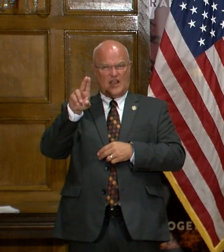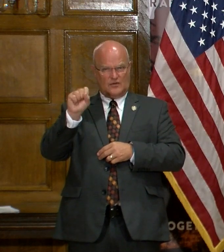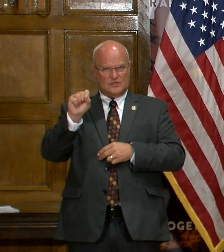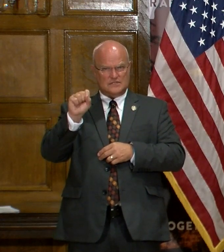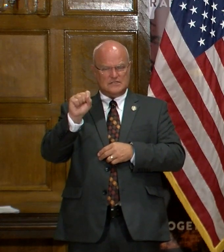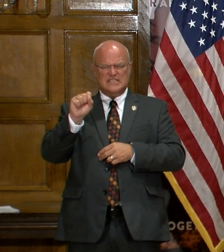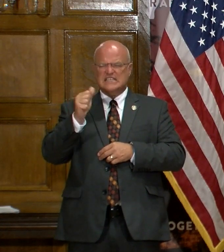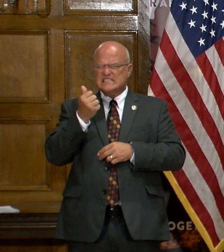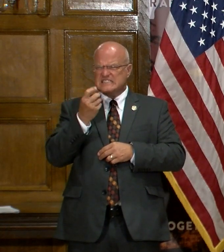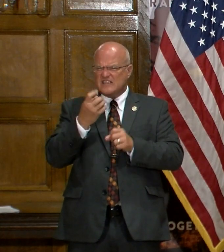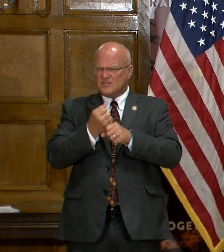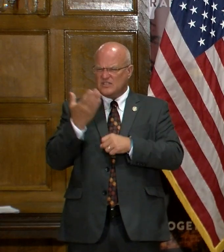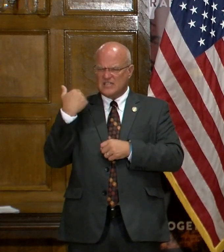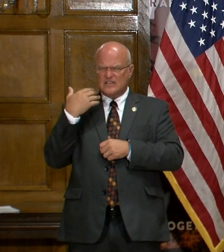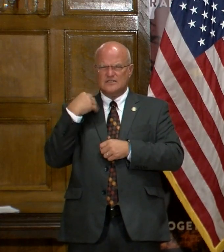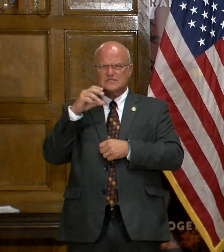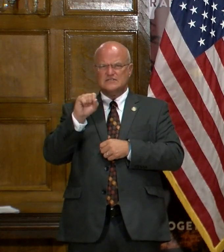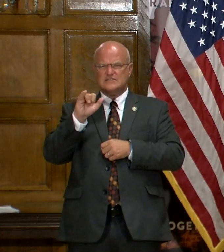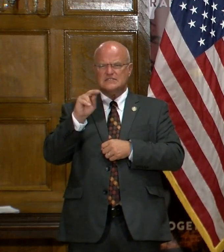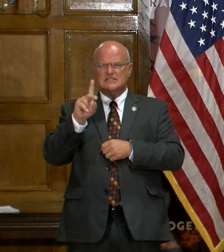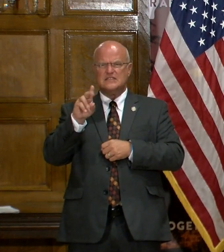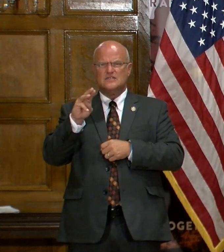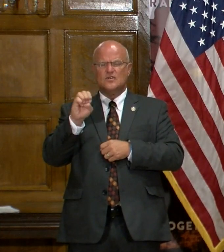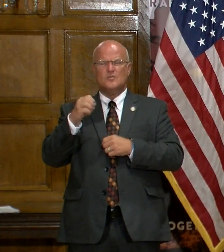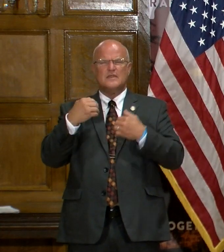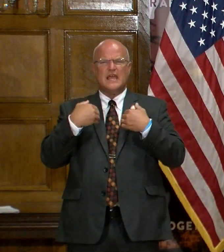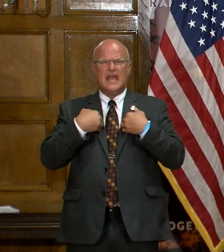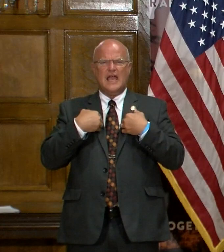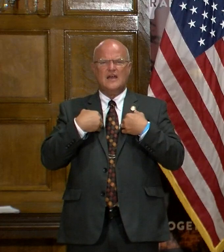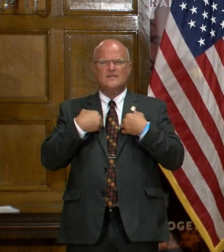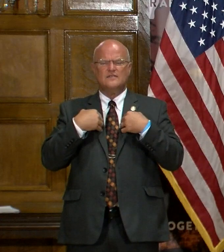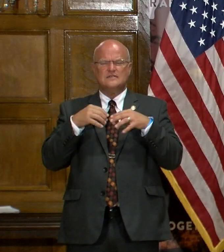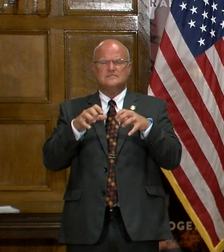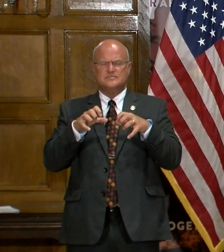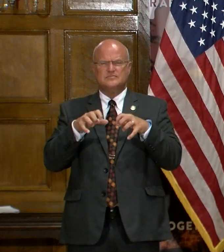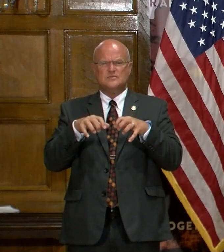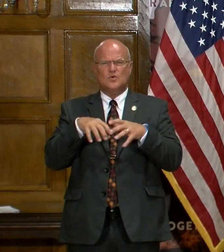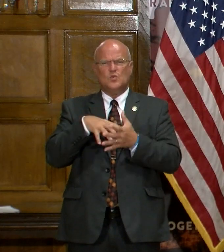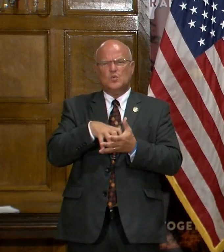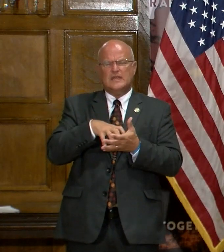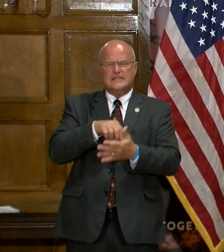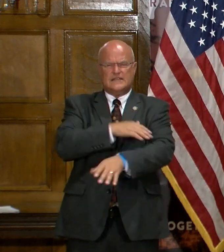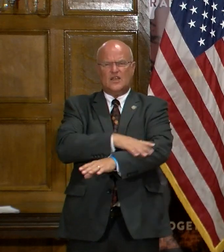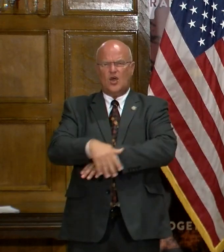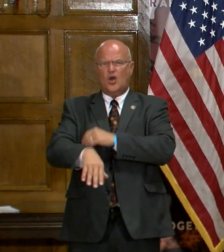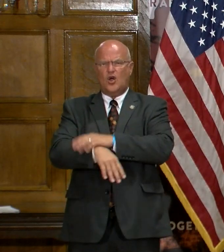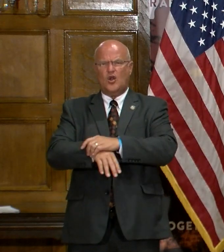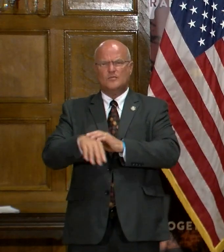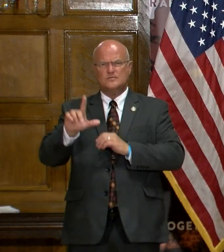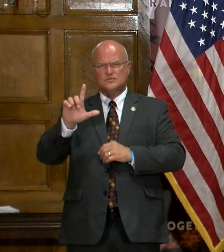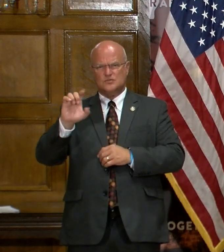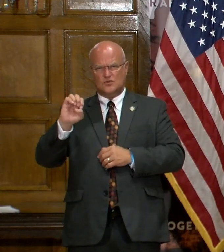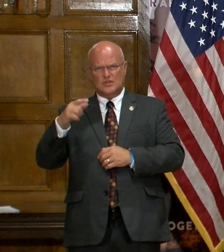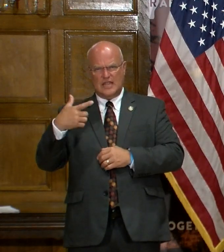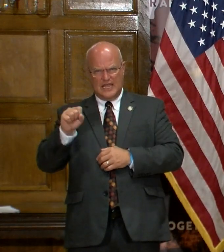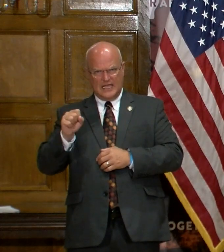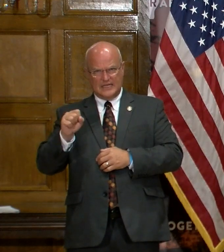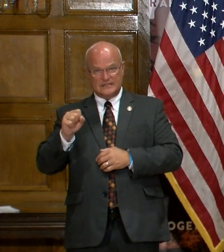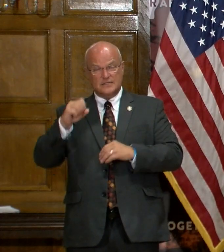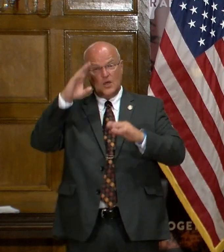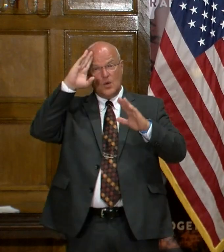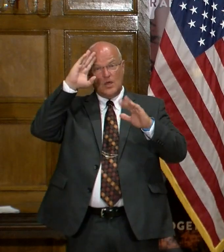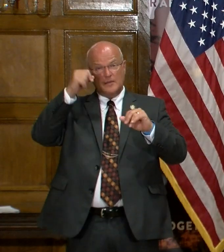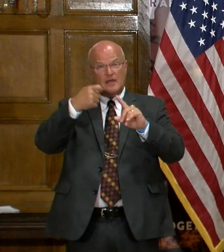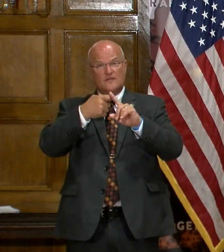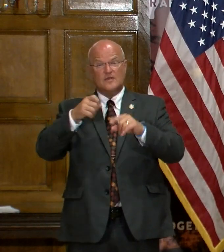for several years now in which children develop acute paralysis or acute weakness of the arms or legs. We expect